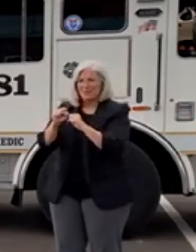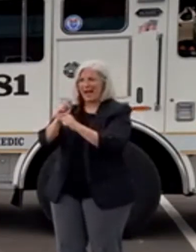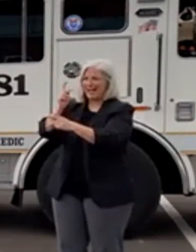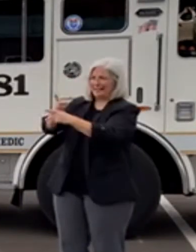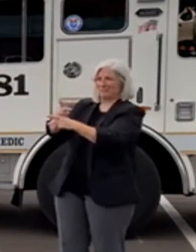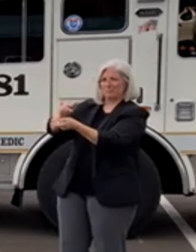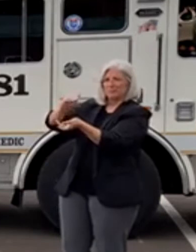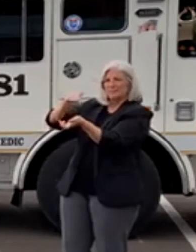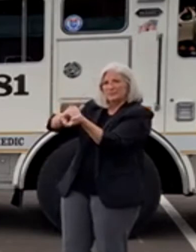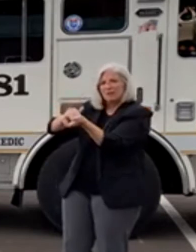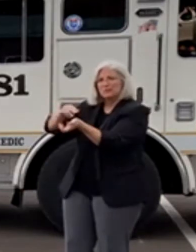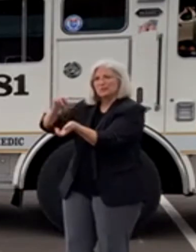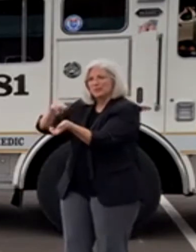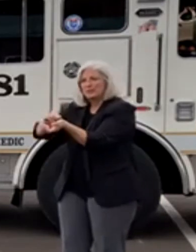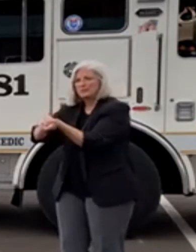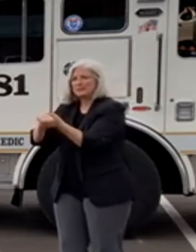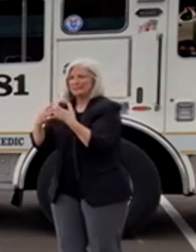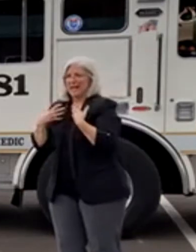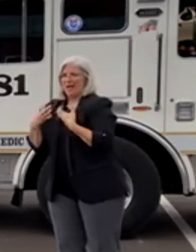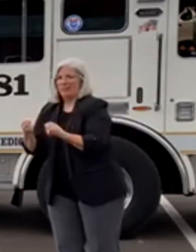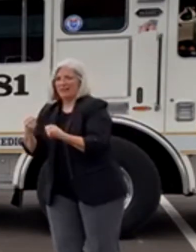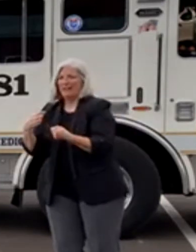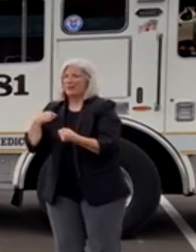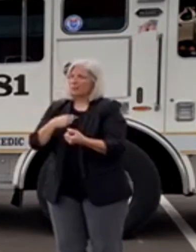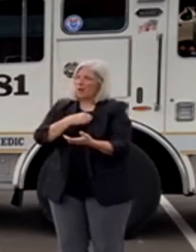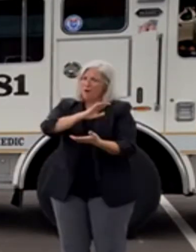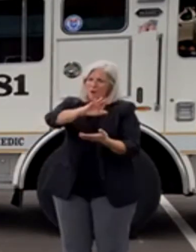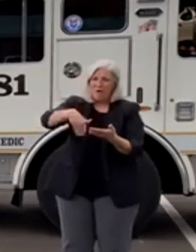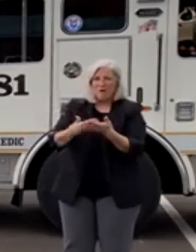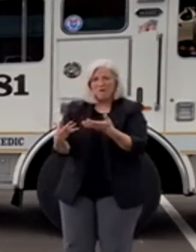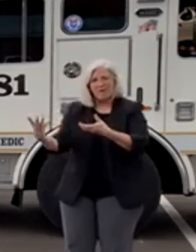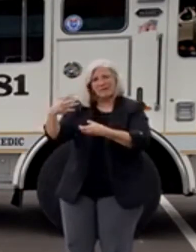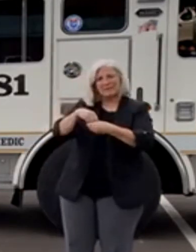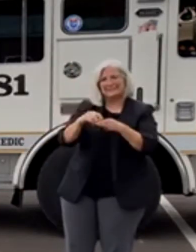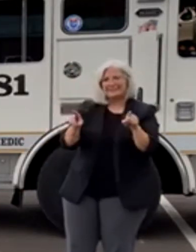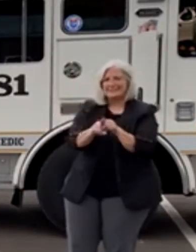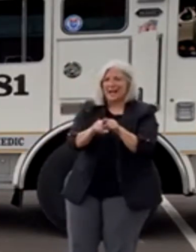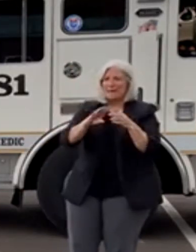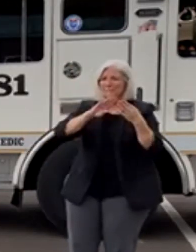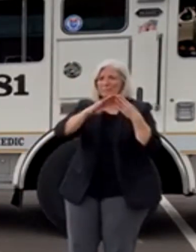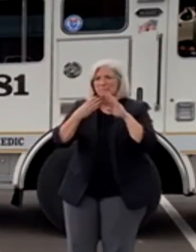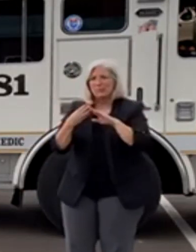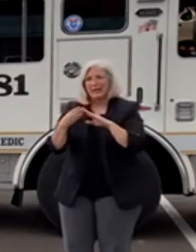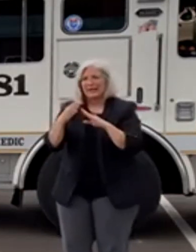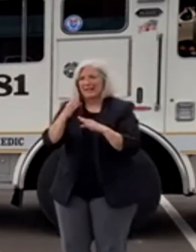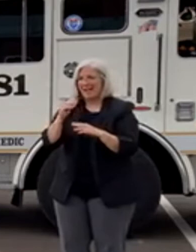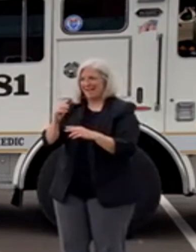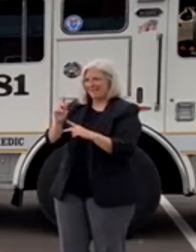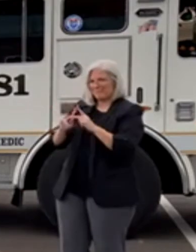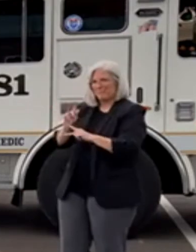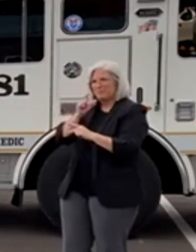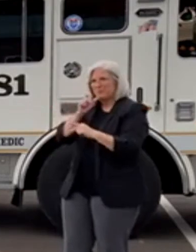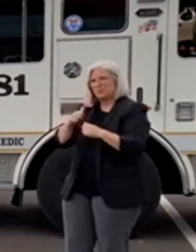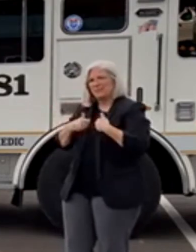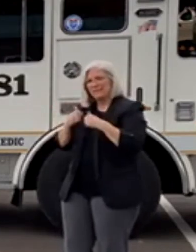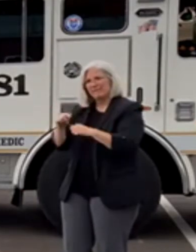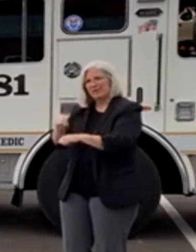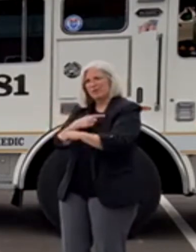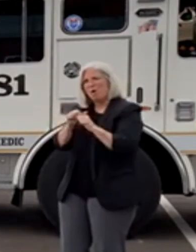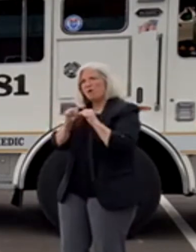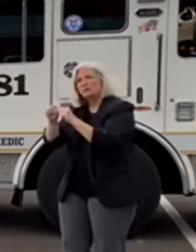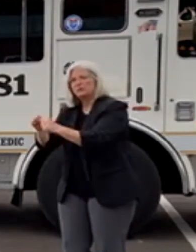the same community. Also, the people that work in the long-term care facilities, caring for the most vulnerable